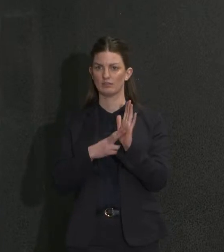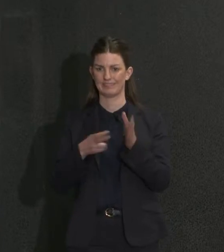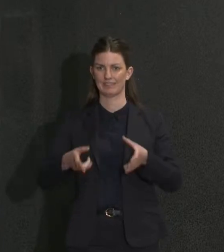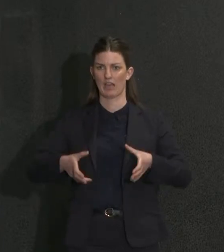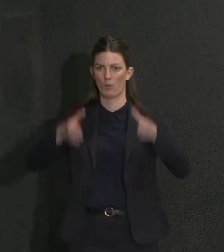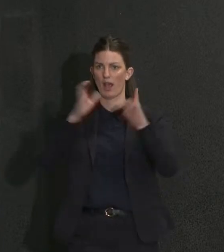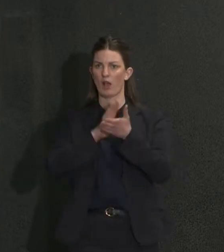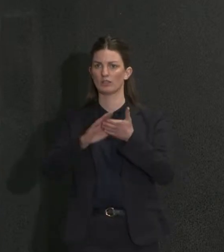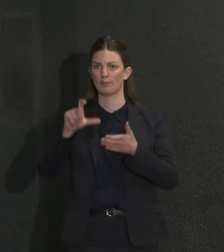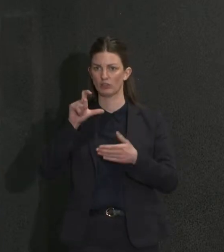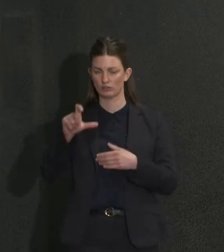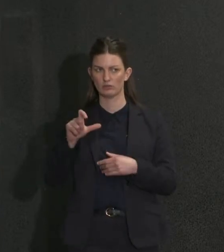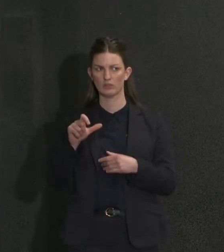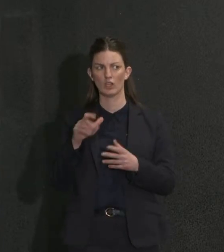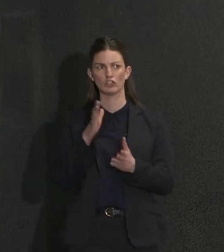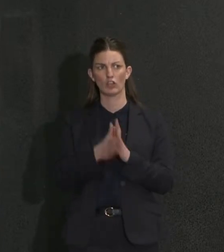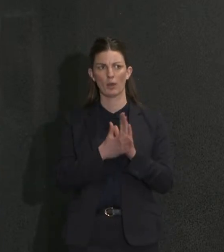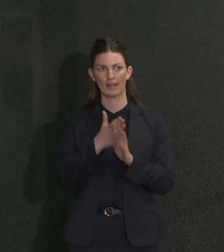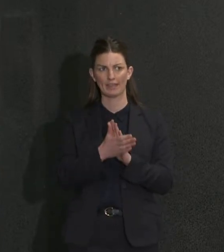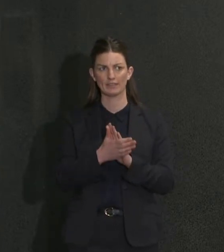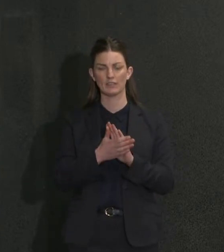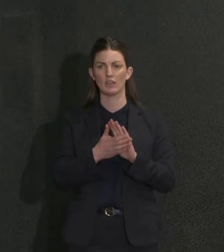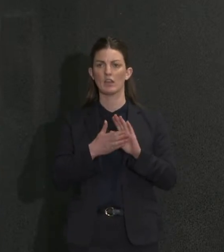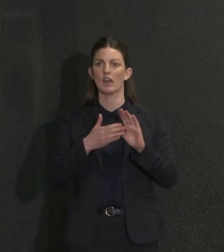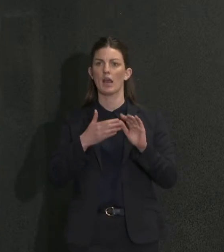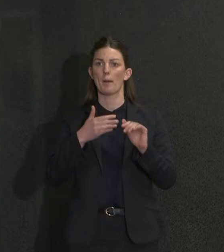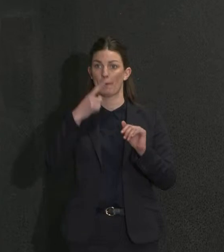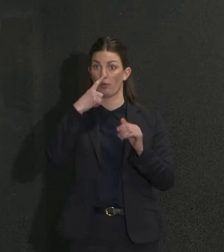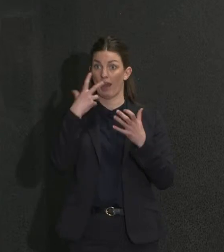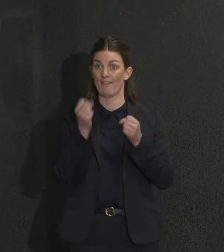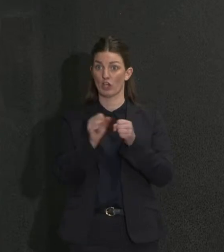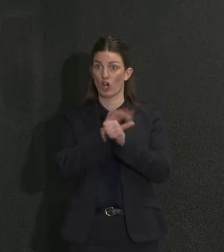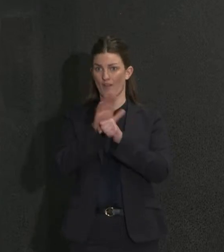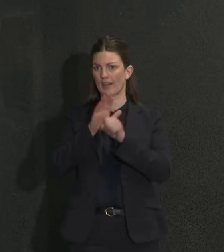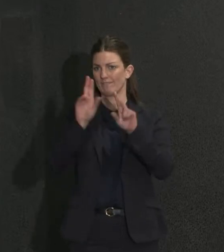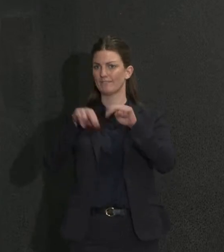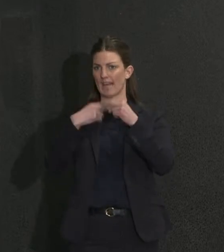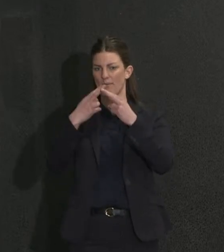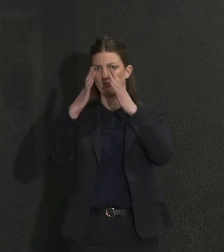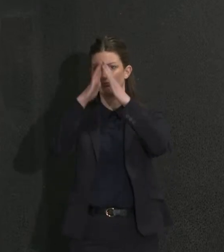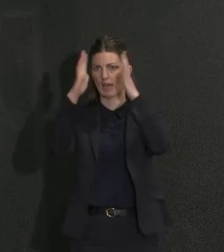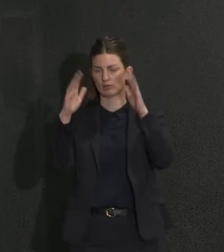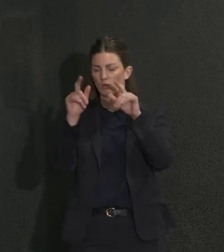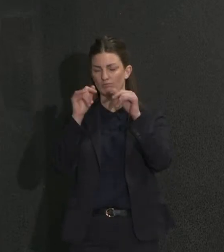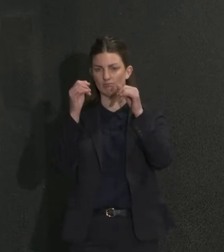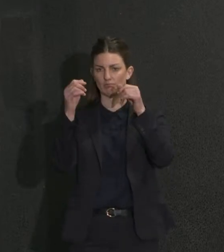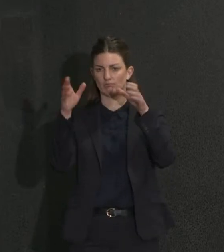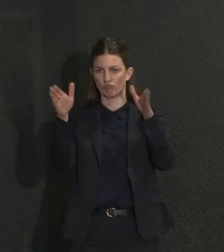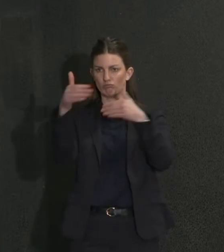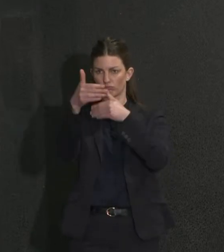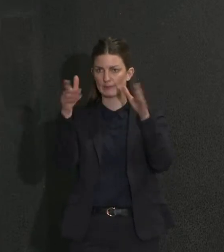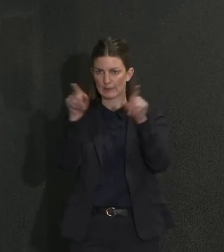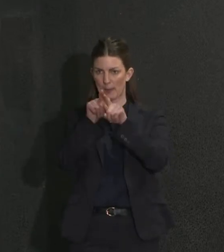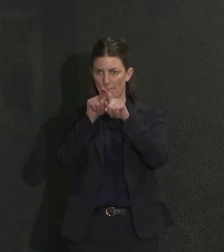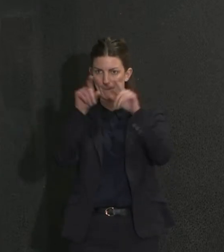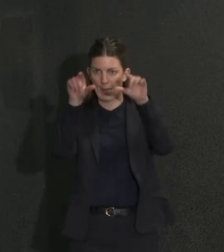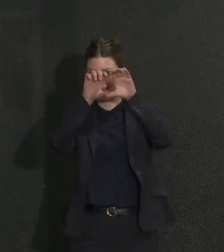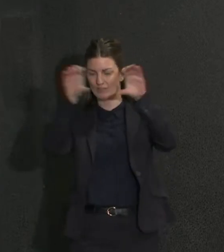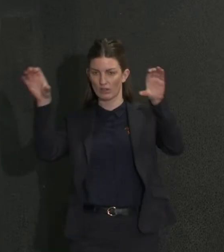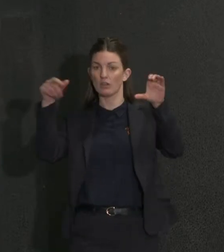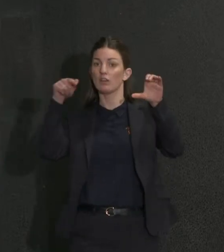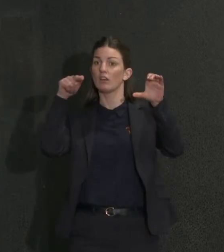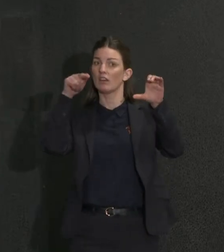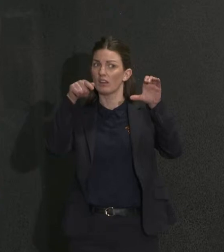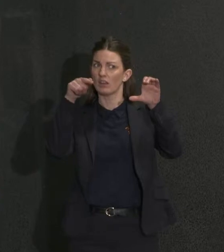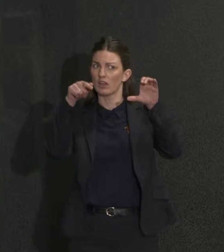1 and the rest of the tower is Tier 2? That's right. So can you tell us how many people are involved and whether you're going to be setting